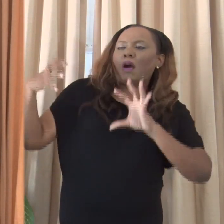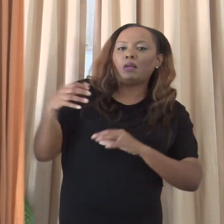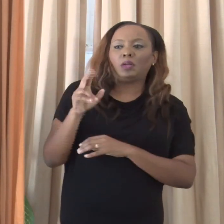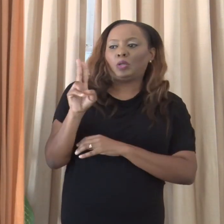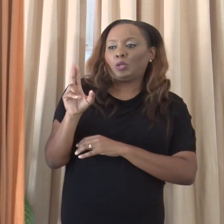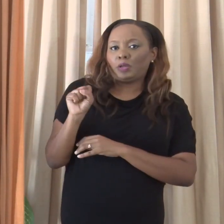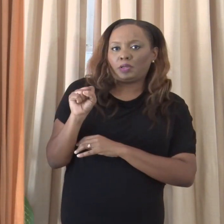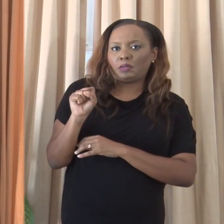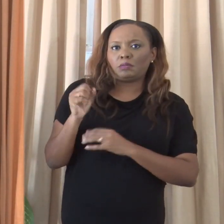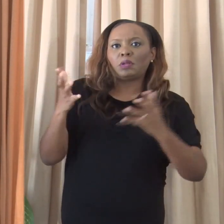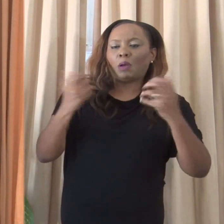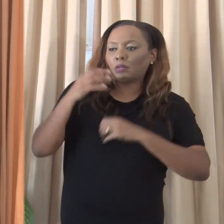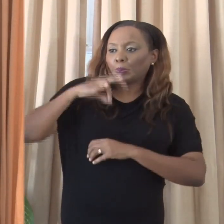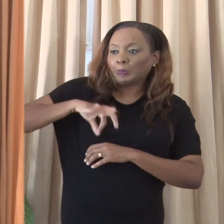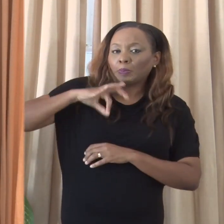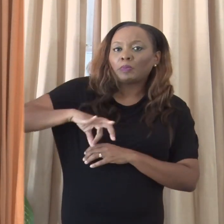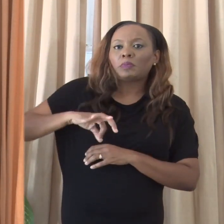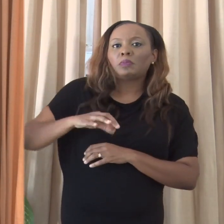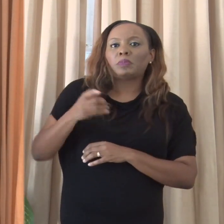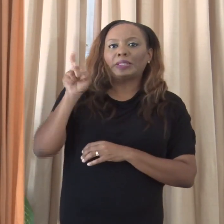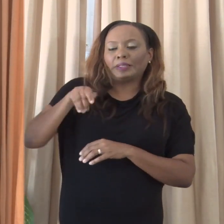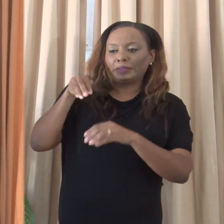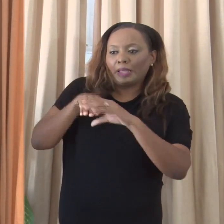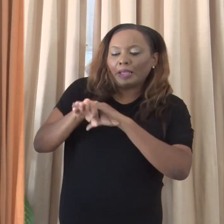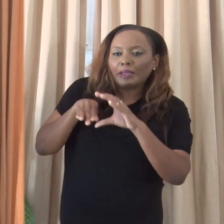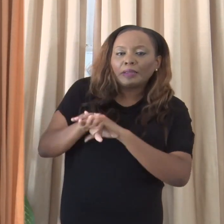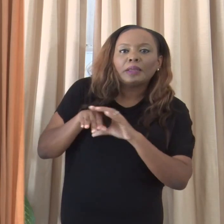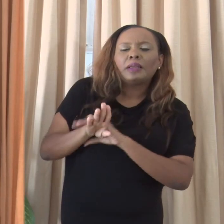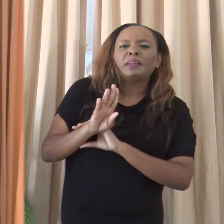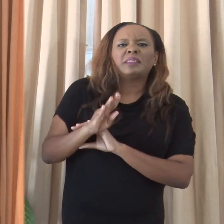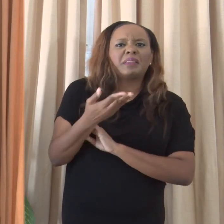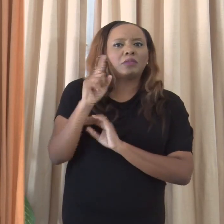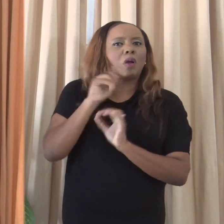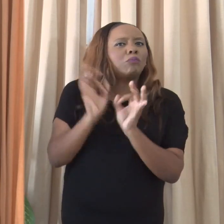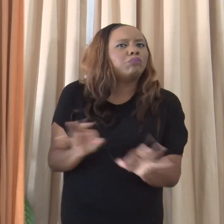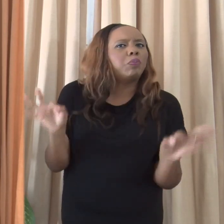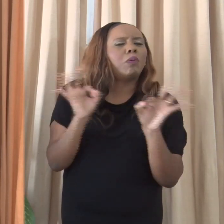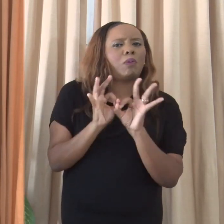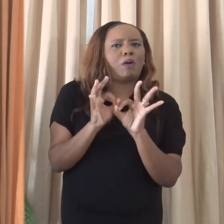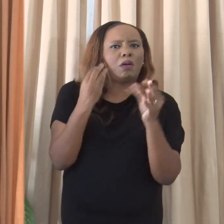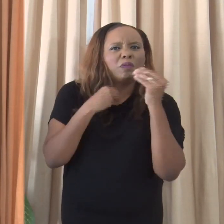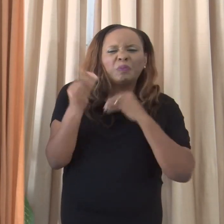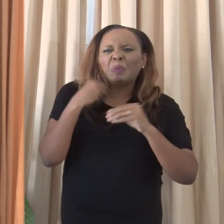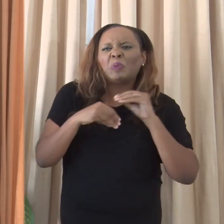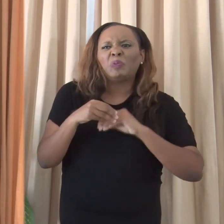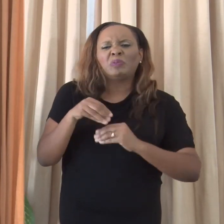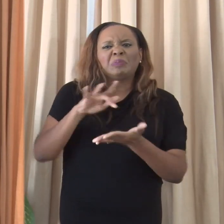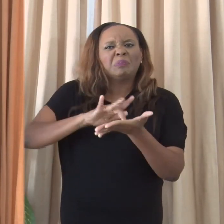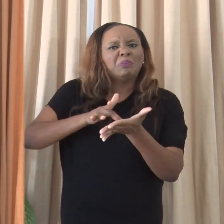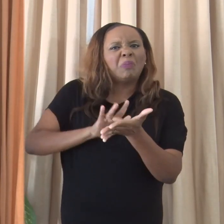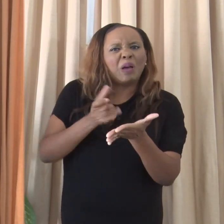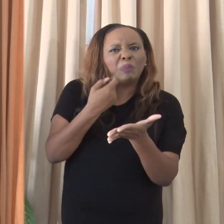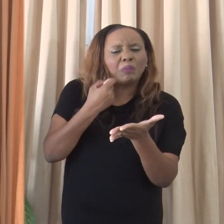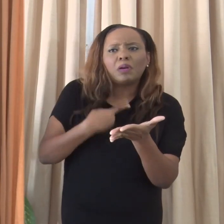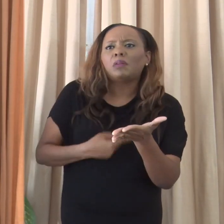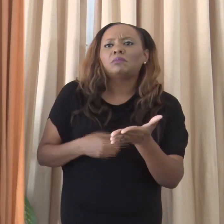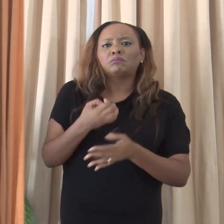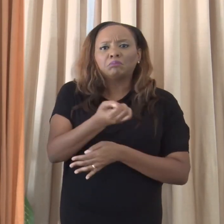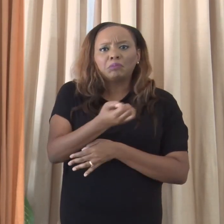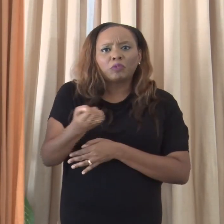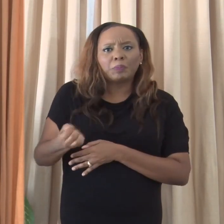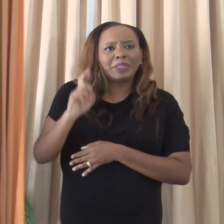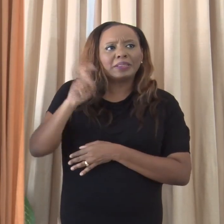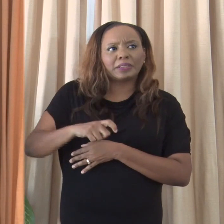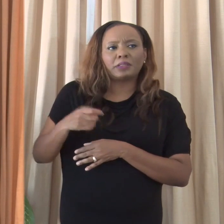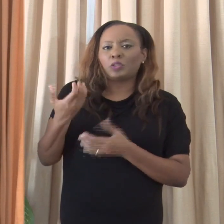can continue to benefit from access to necessary supplies, pharmaceuticals, equipment,